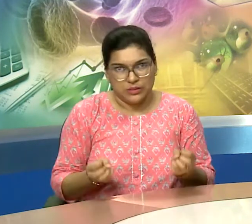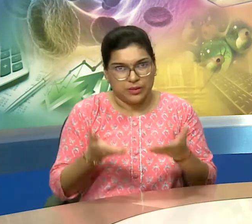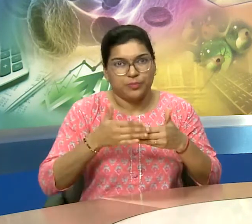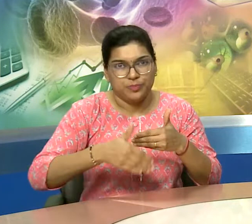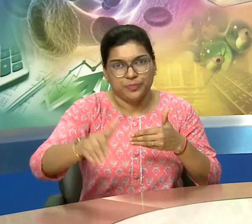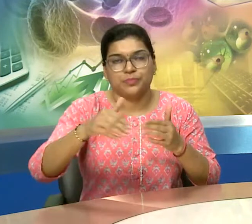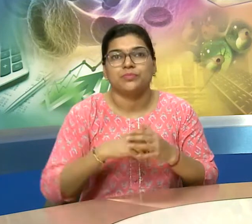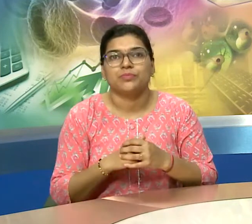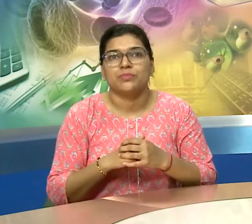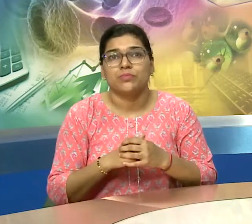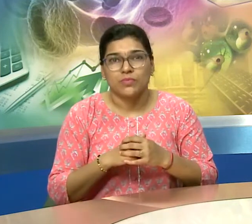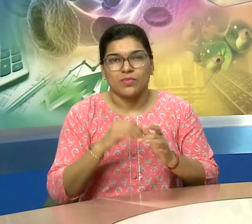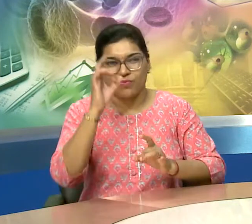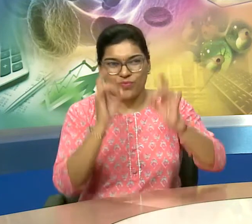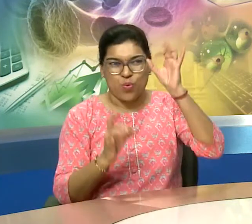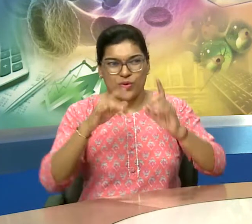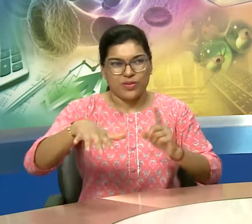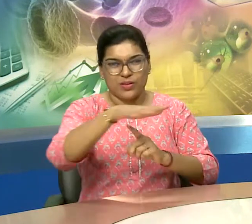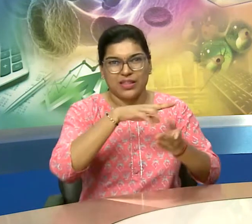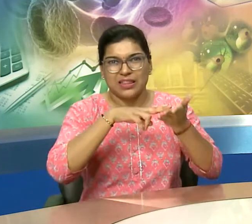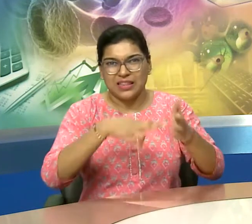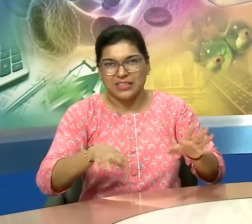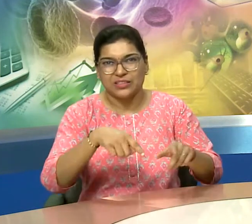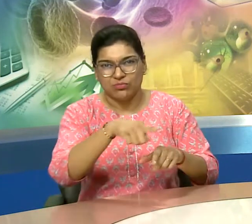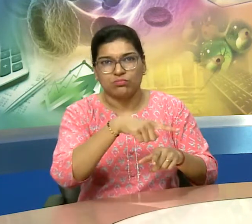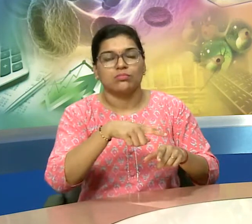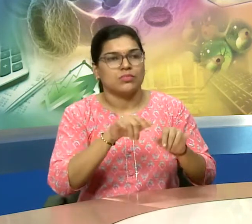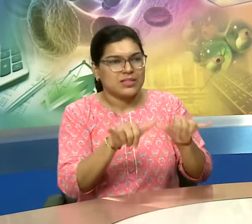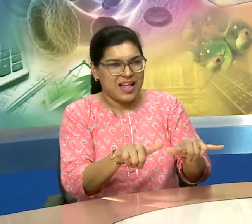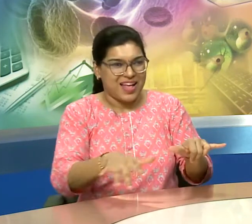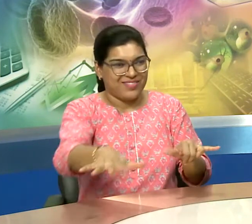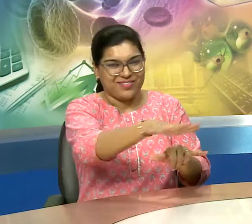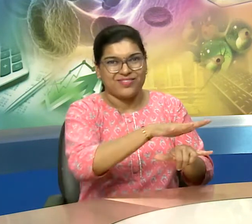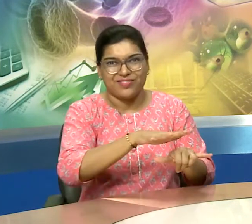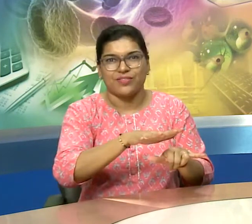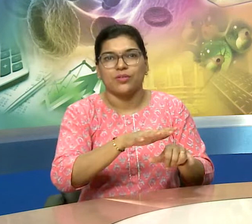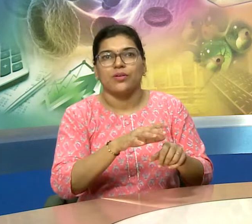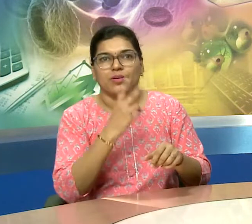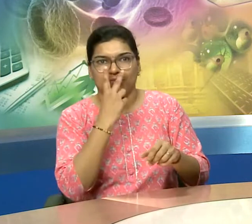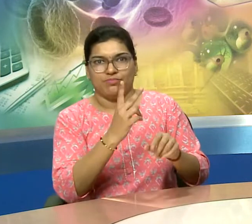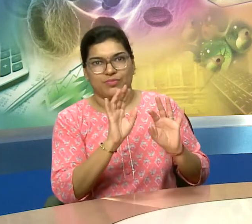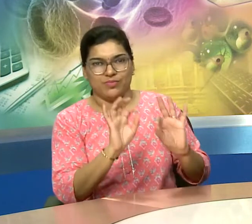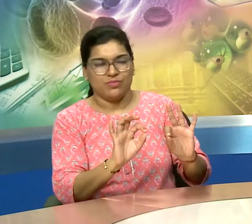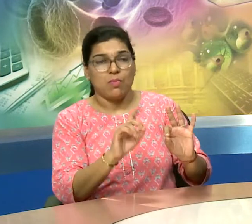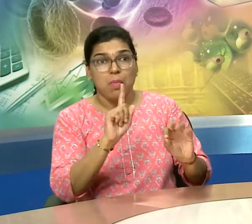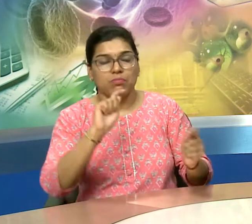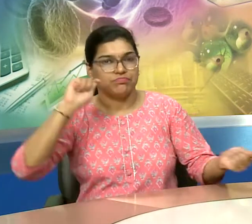So forests and natural grasslands have been converted to farmlands, and also